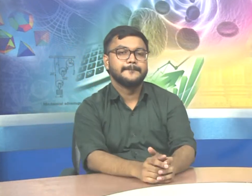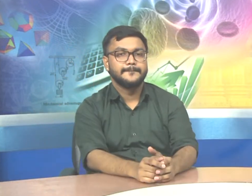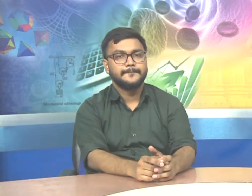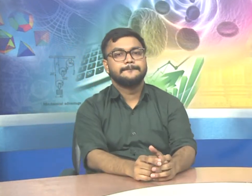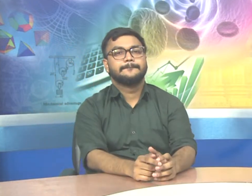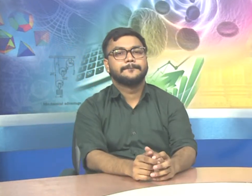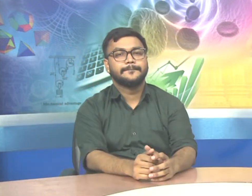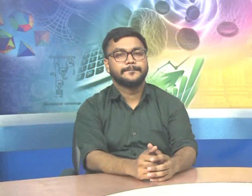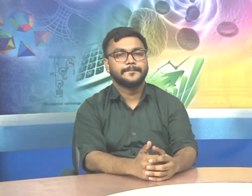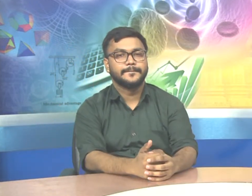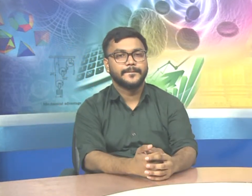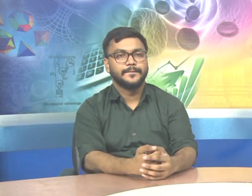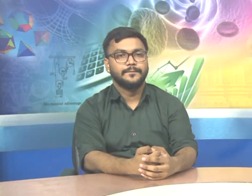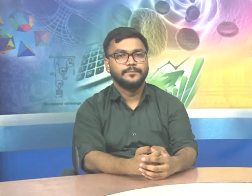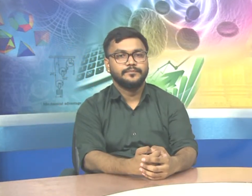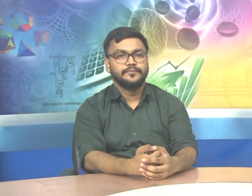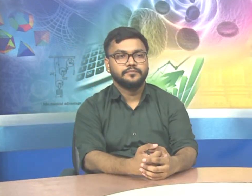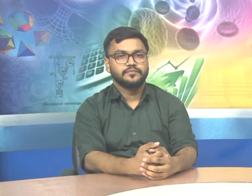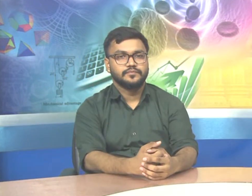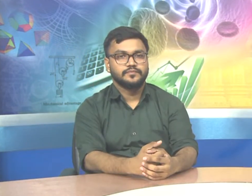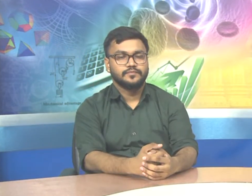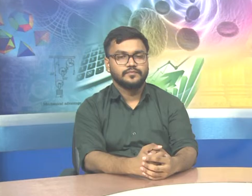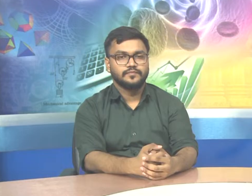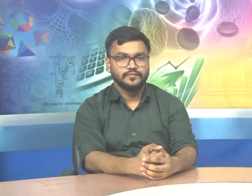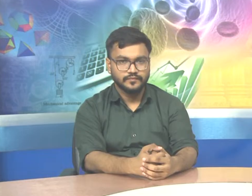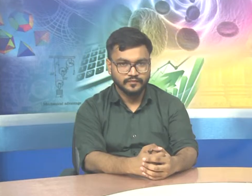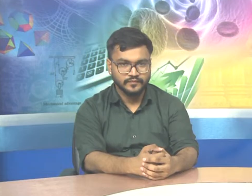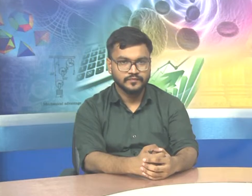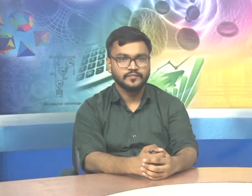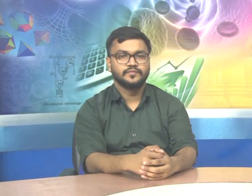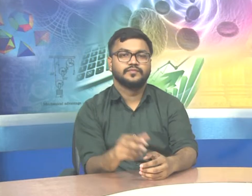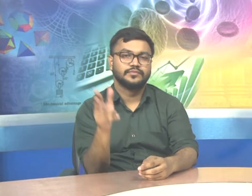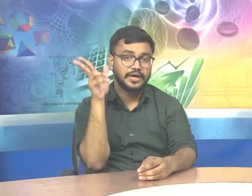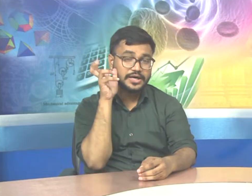to our ears, like vibrating object,